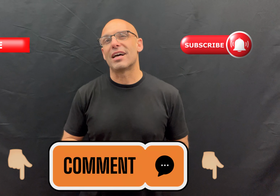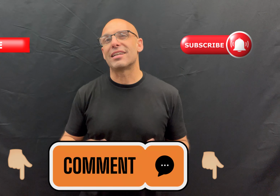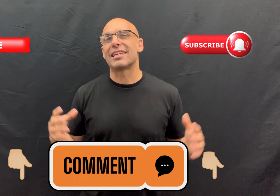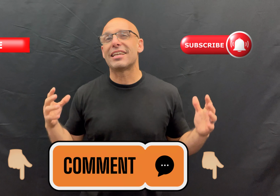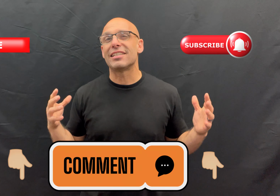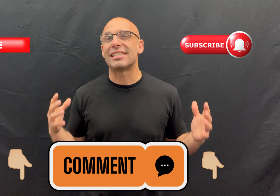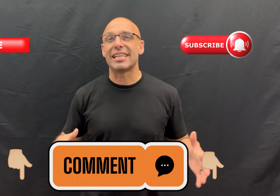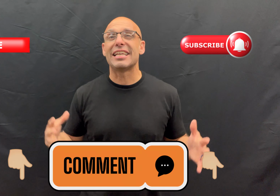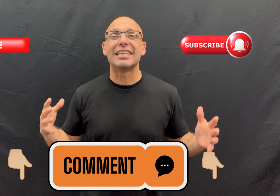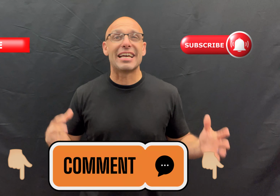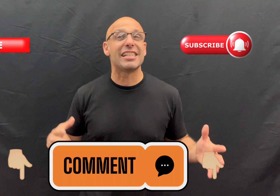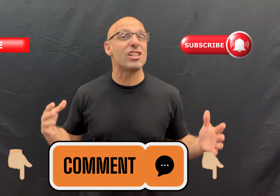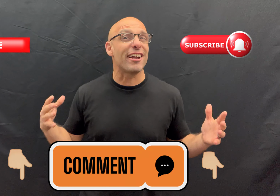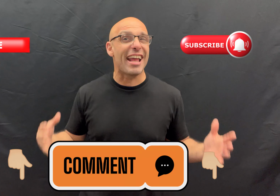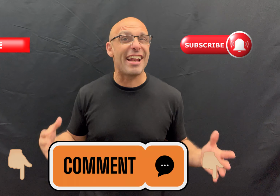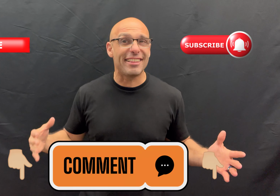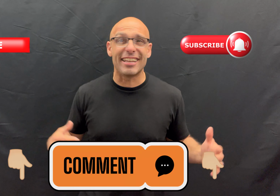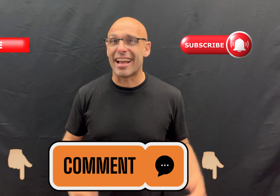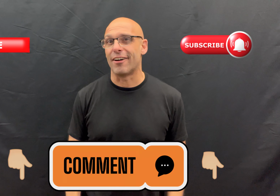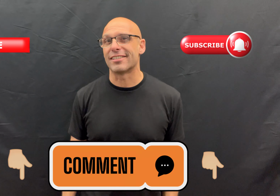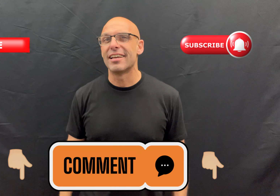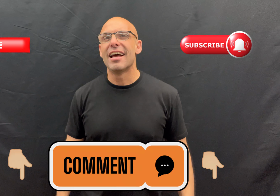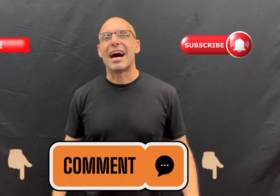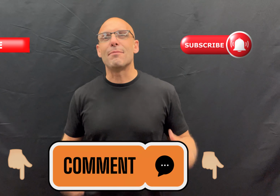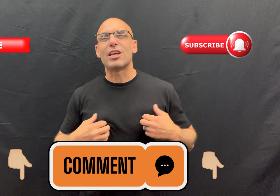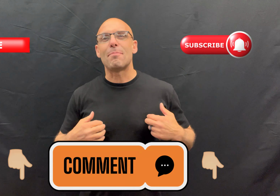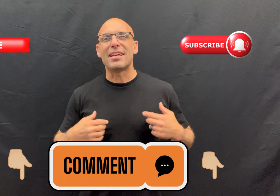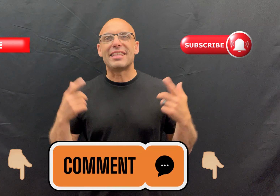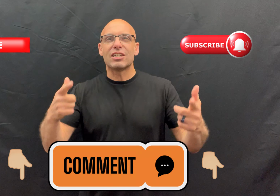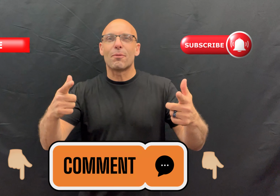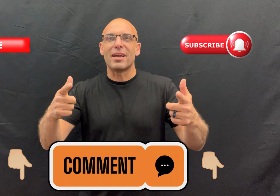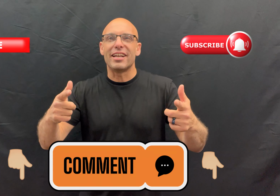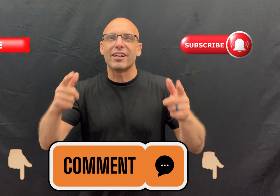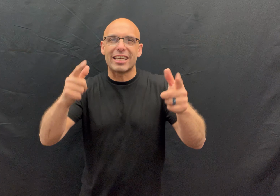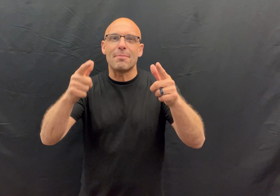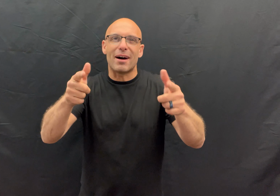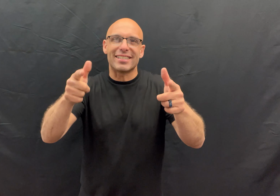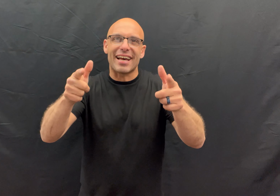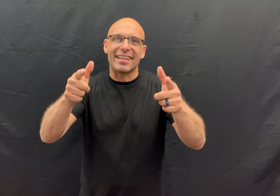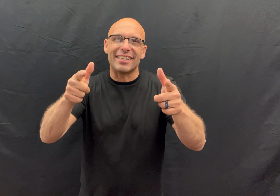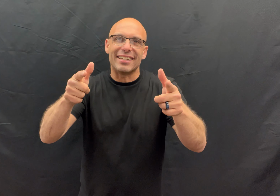to see lessons on anything else. I'm JP. Thanks for being here. Keep on signing.